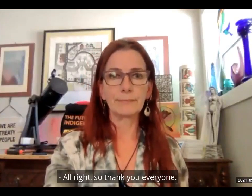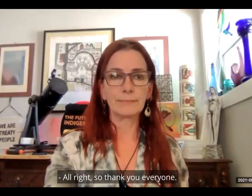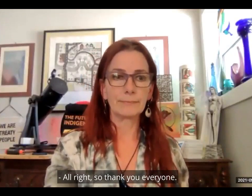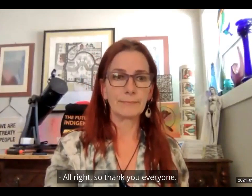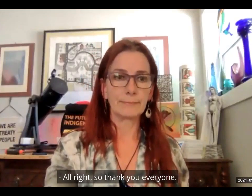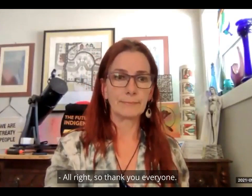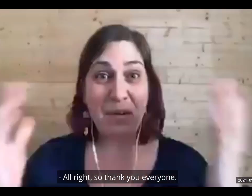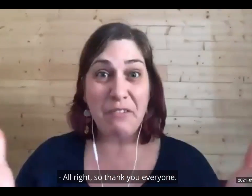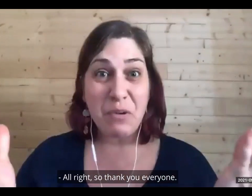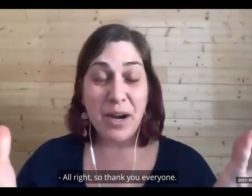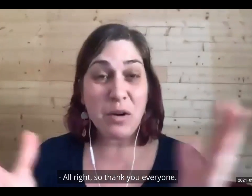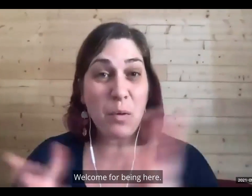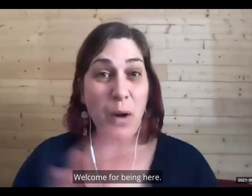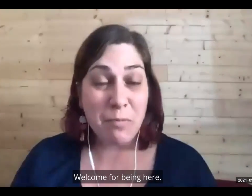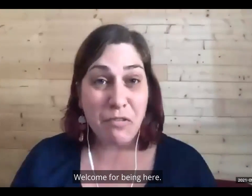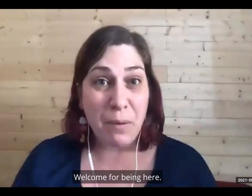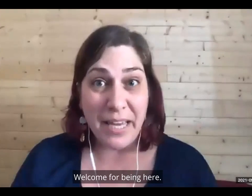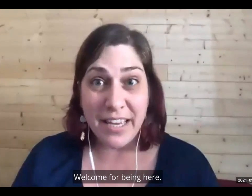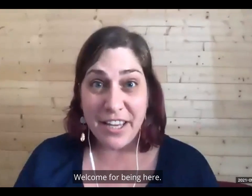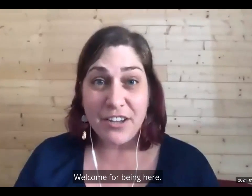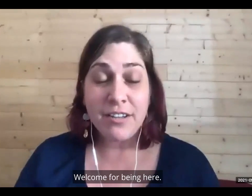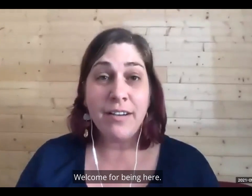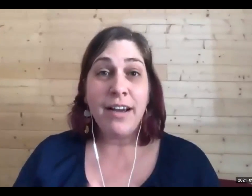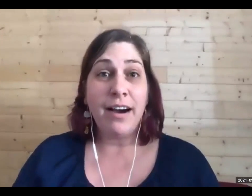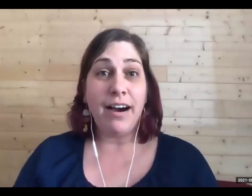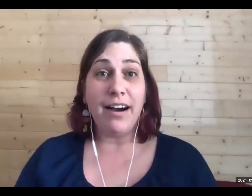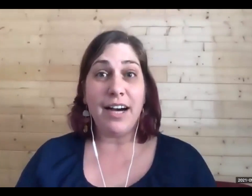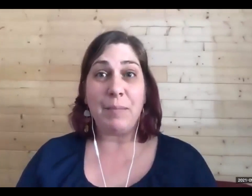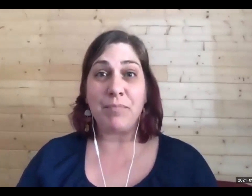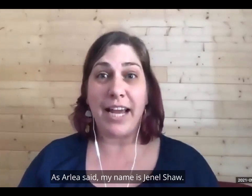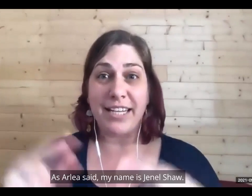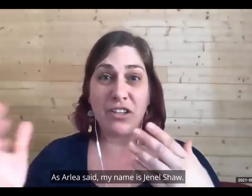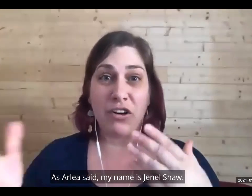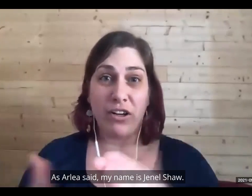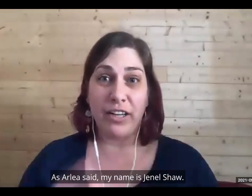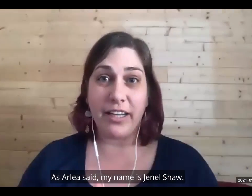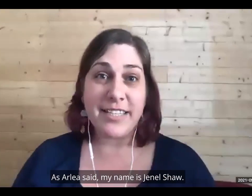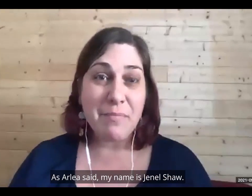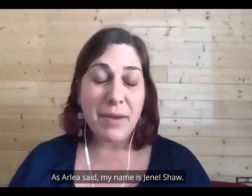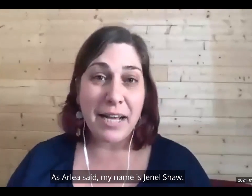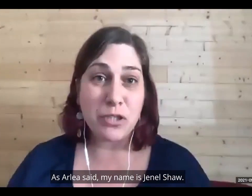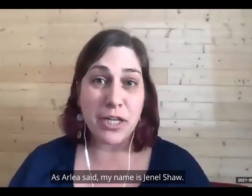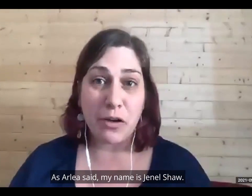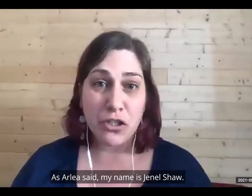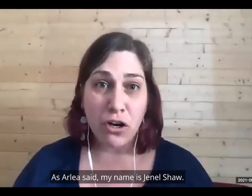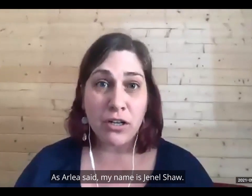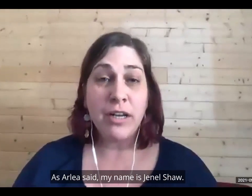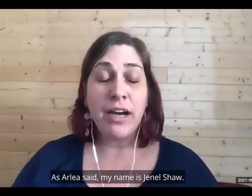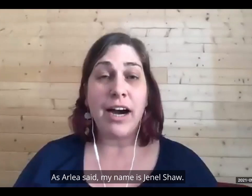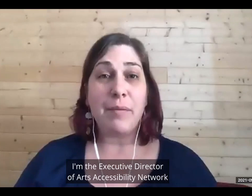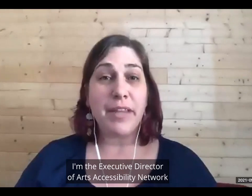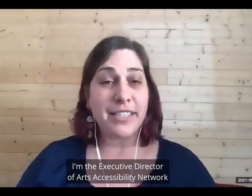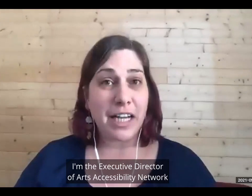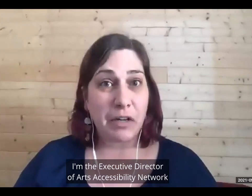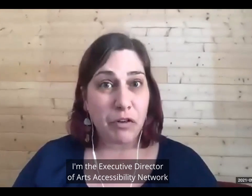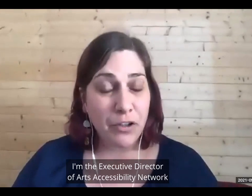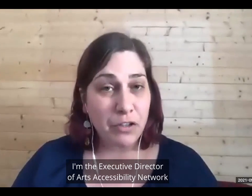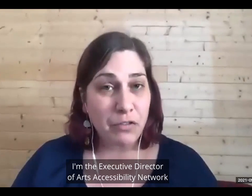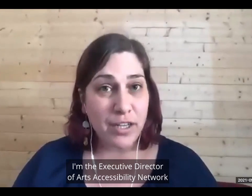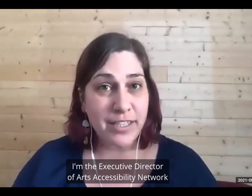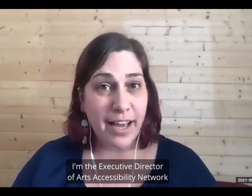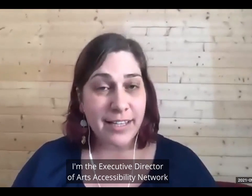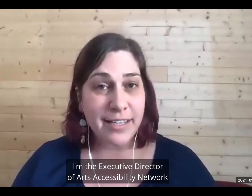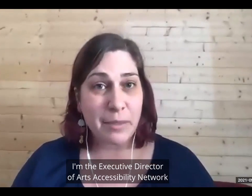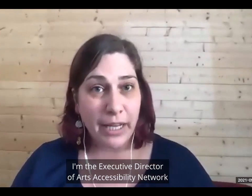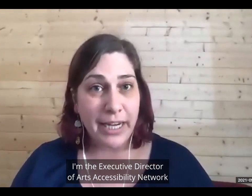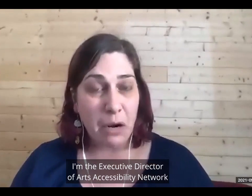All right. So thank you, everyone. Welcome for being here. As Alia said, my name is Janelle Shaw. I'm the Executive Director